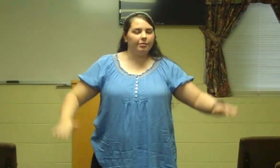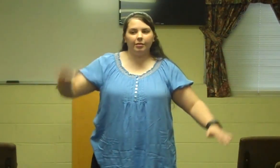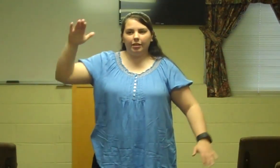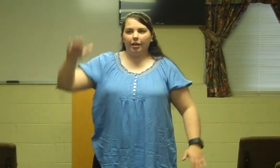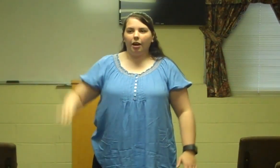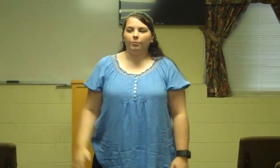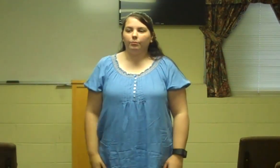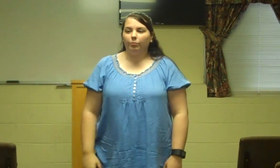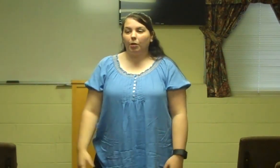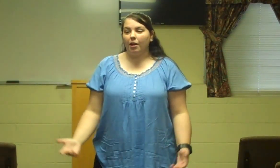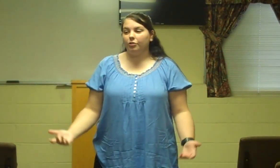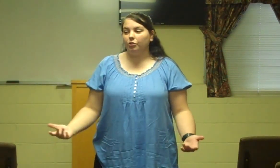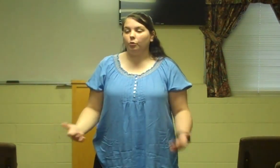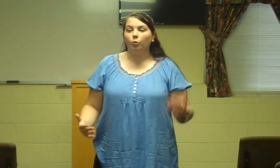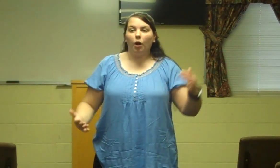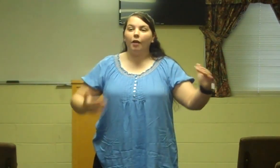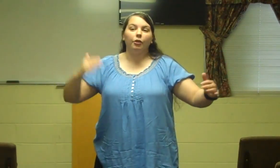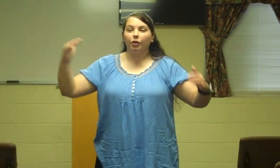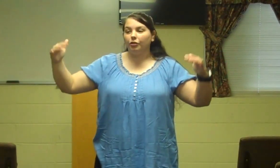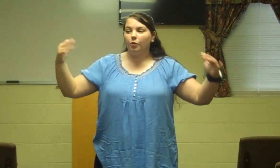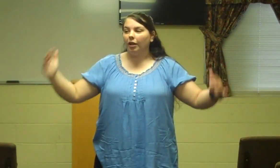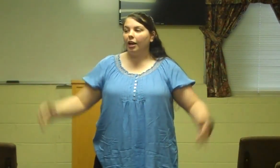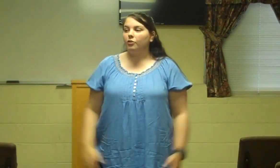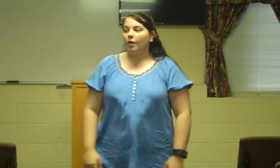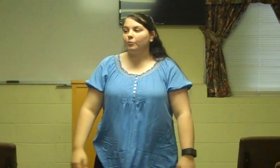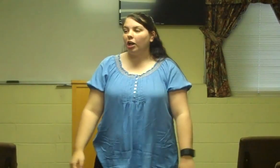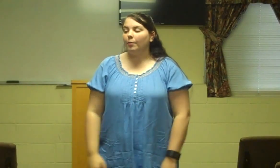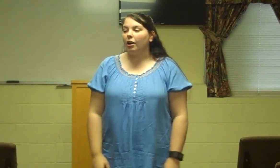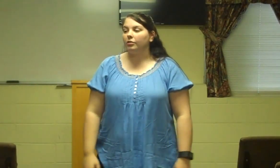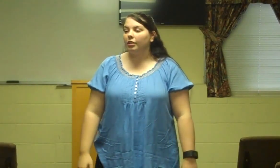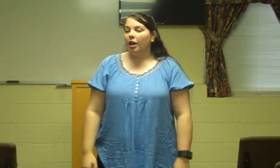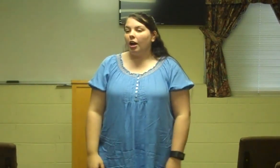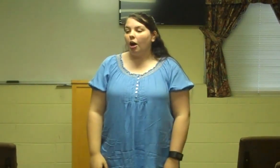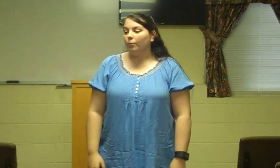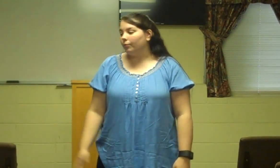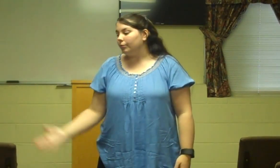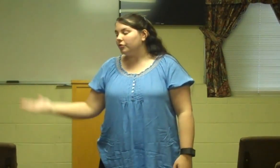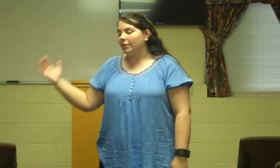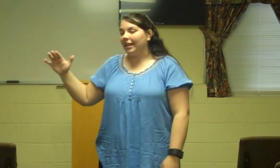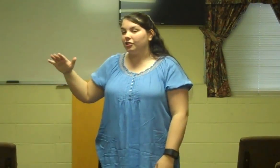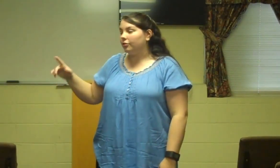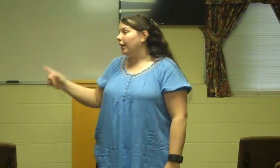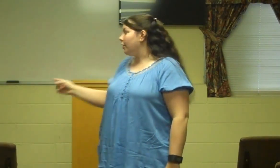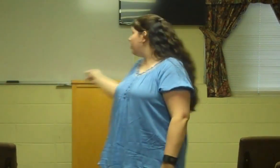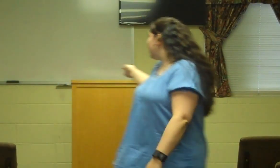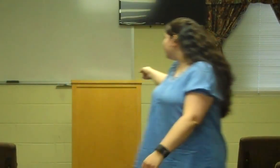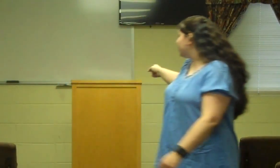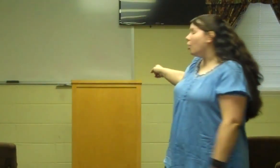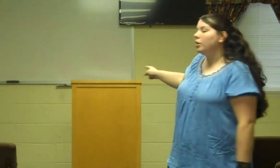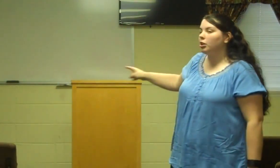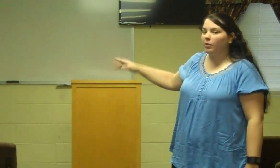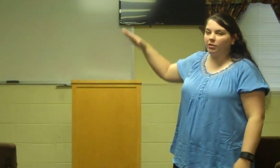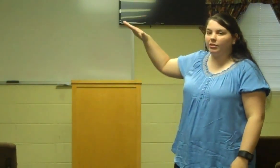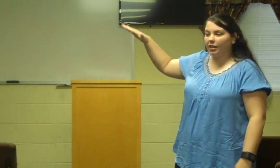is, compared to whatever you're doing. So if I'm talking about something that's like this podium is kind